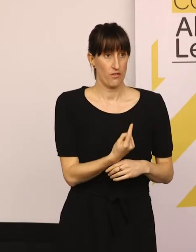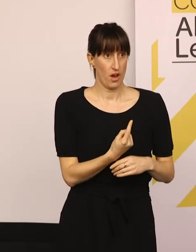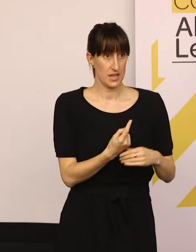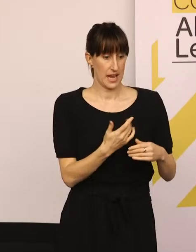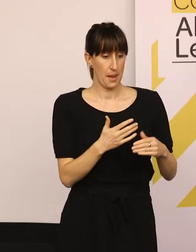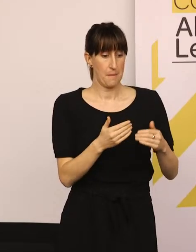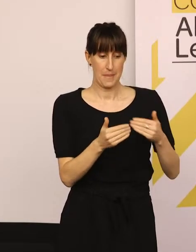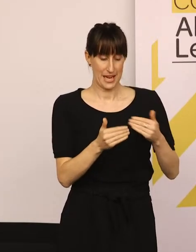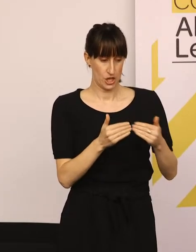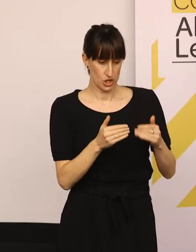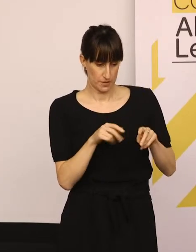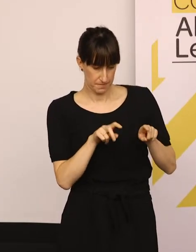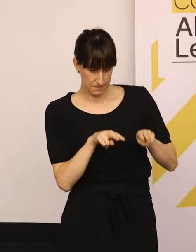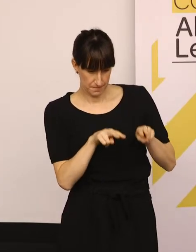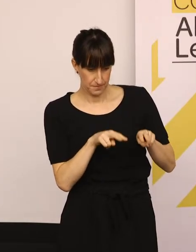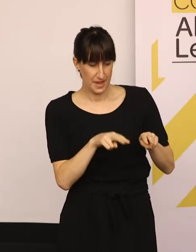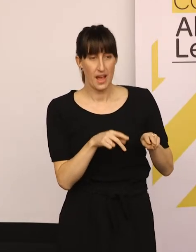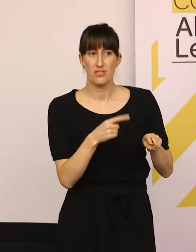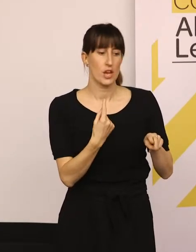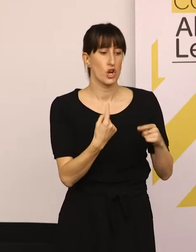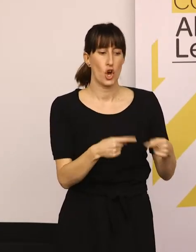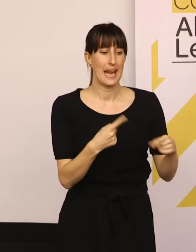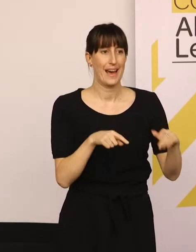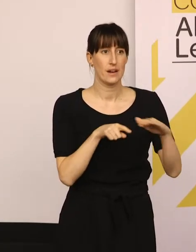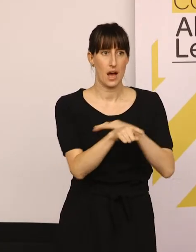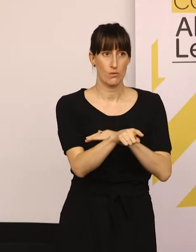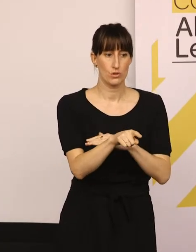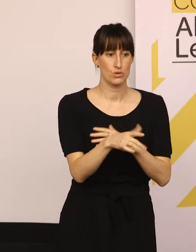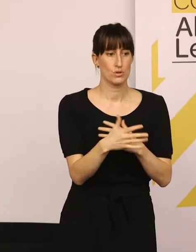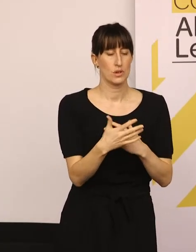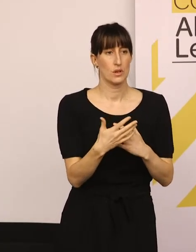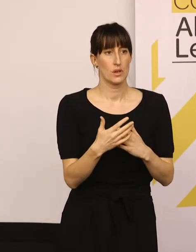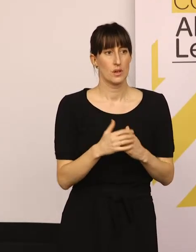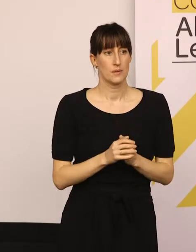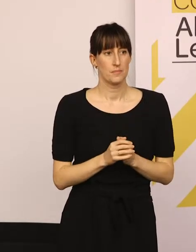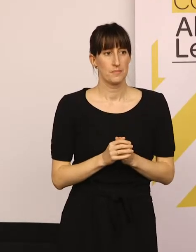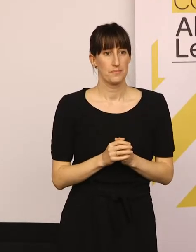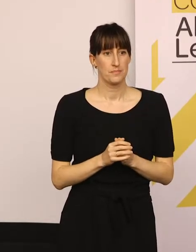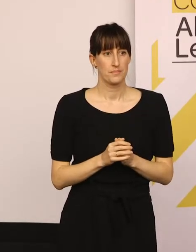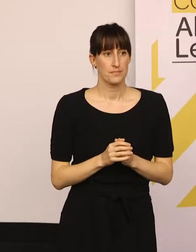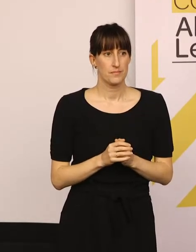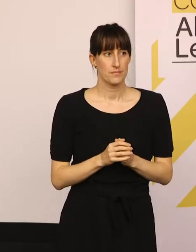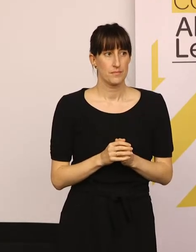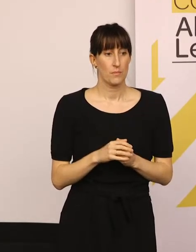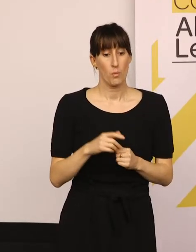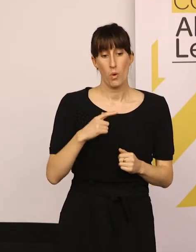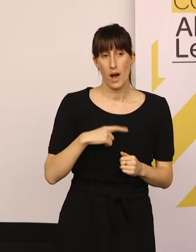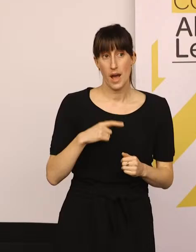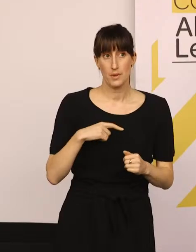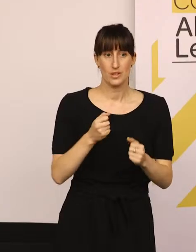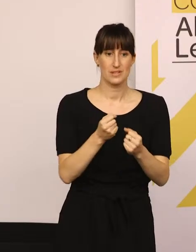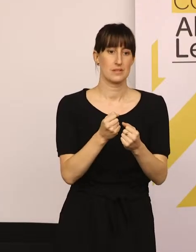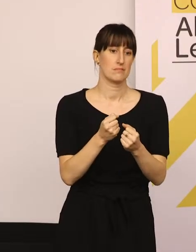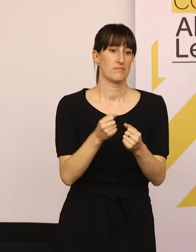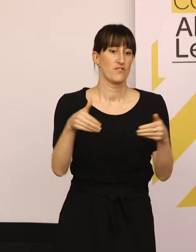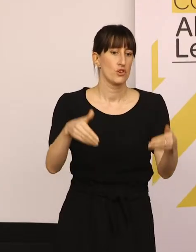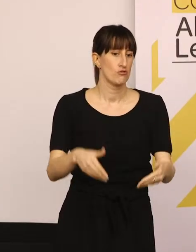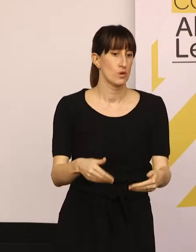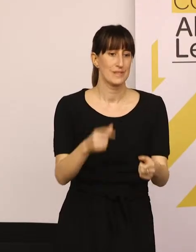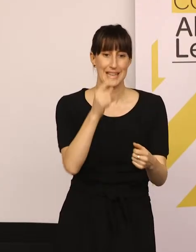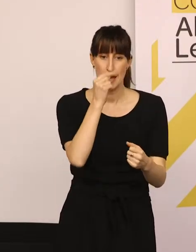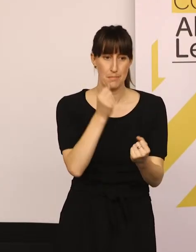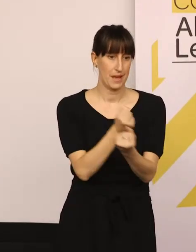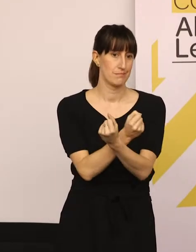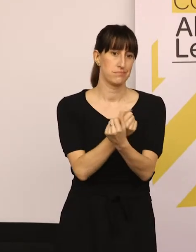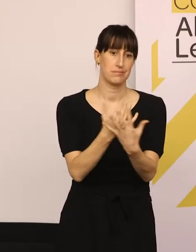So in a sense, in Alert Level 1 there are no restrictions on numbers at any gathering, including attending large